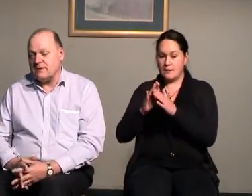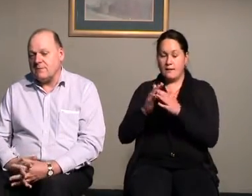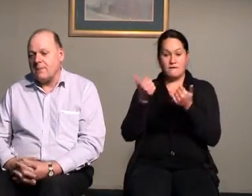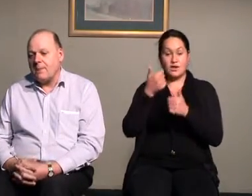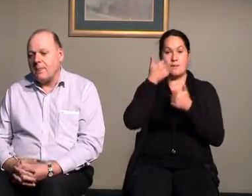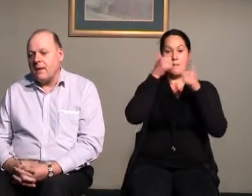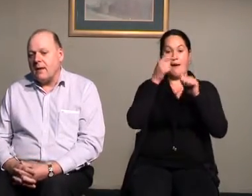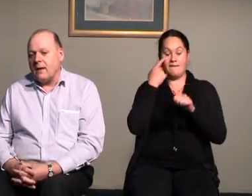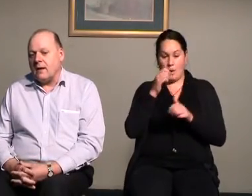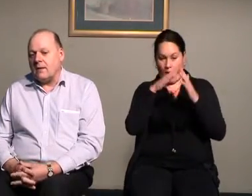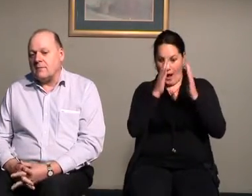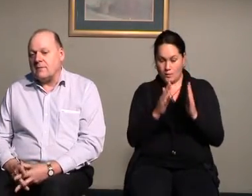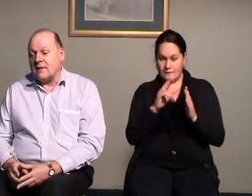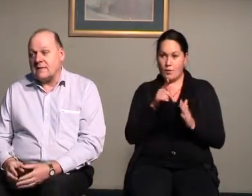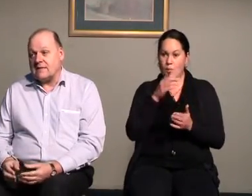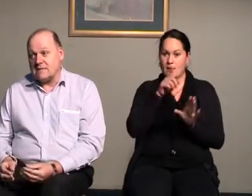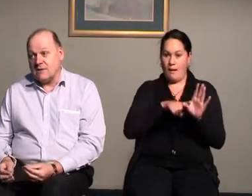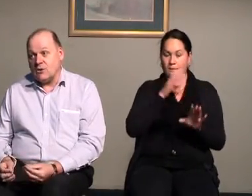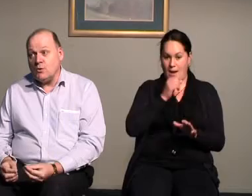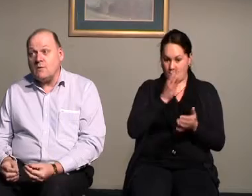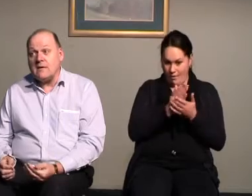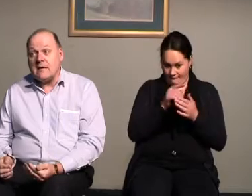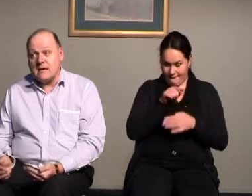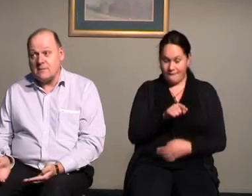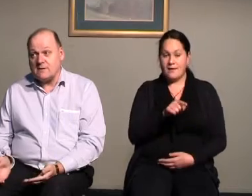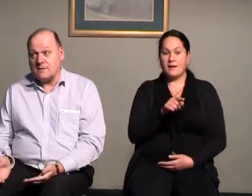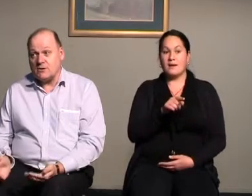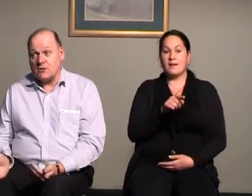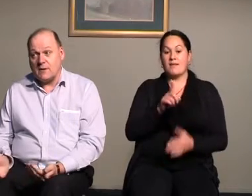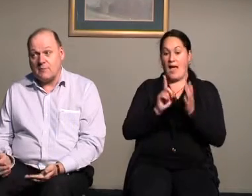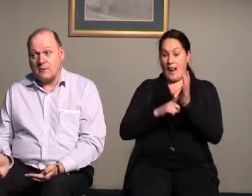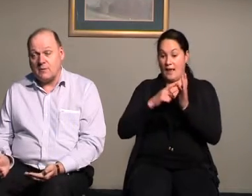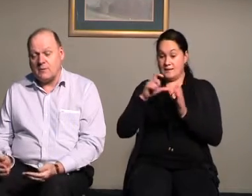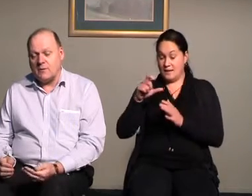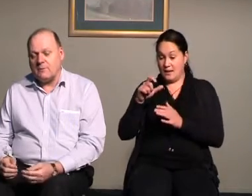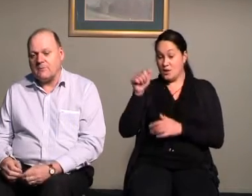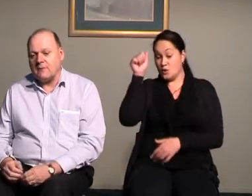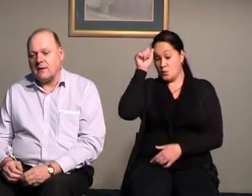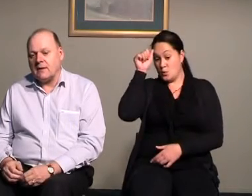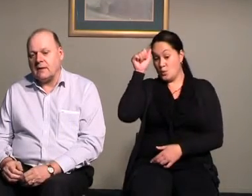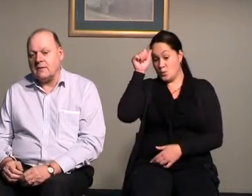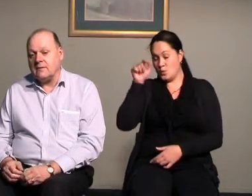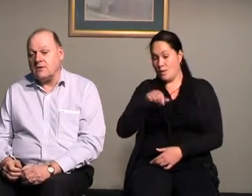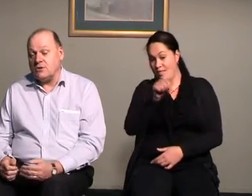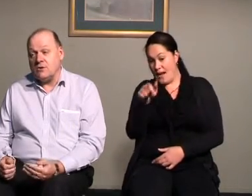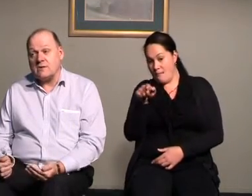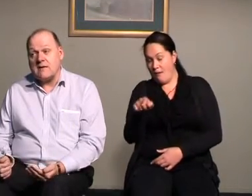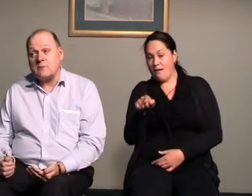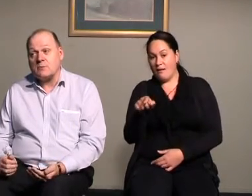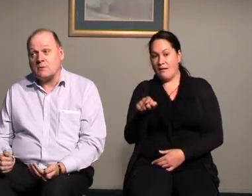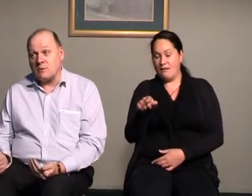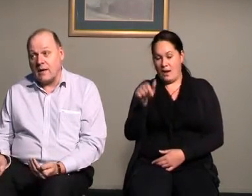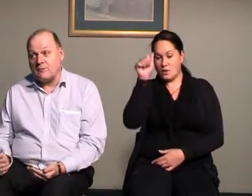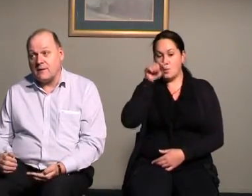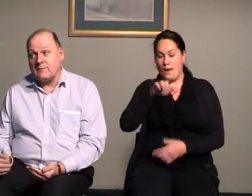him to live in. The LAC knew the neighbours, so she knew that community well, and she knew those